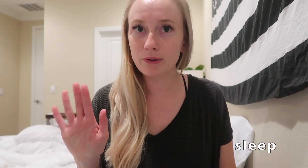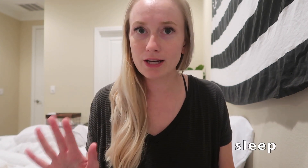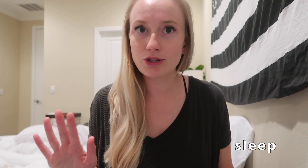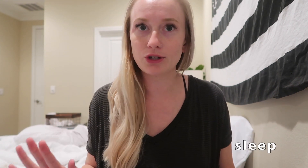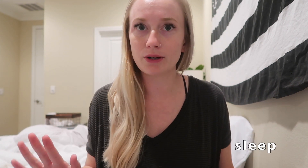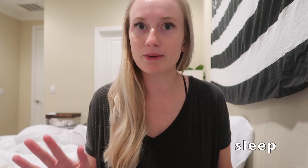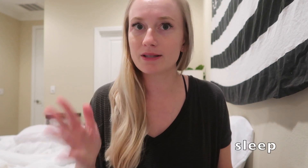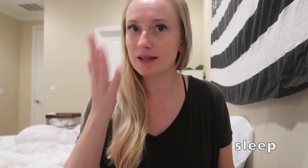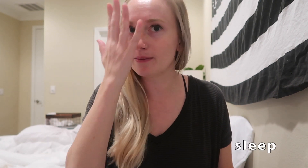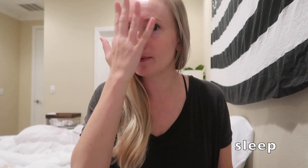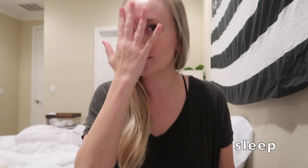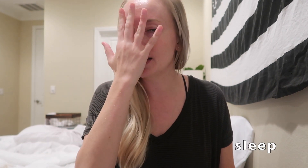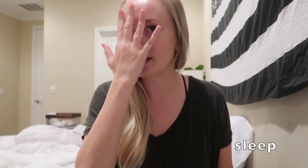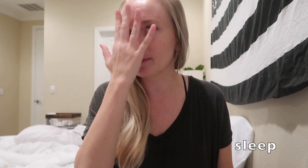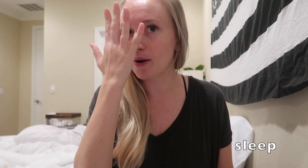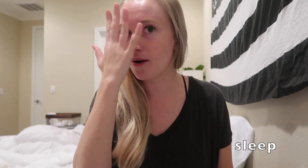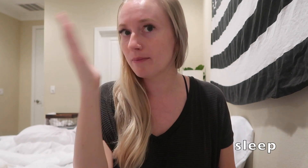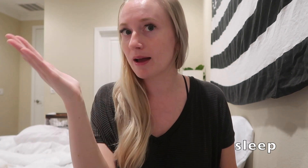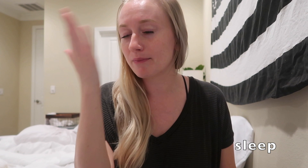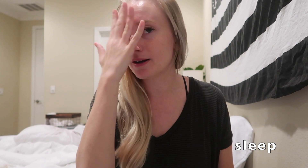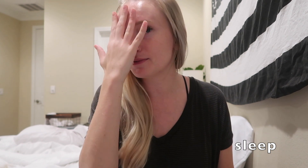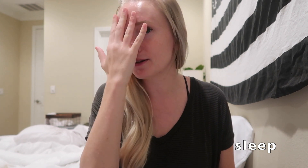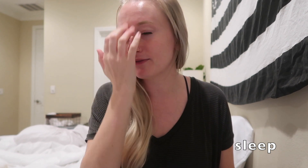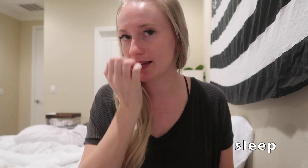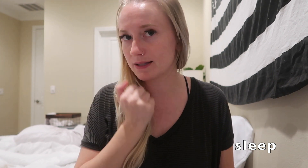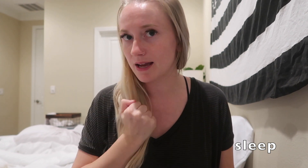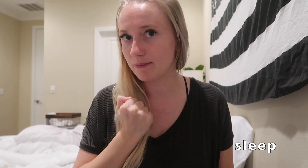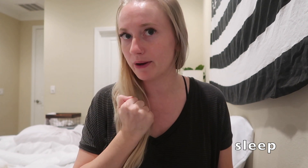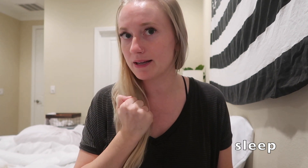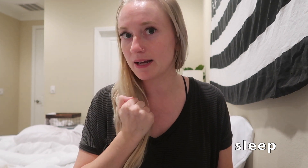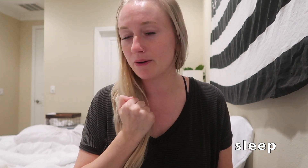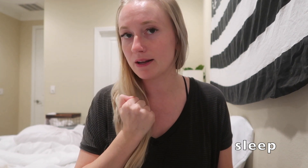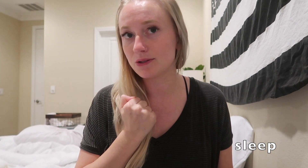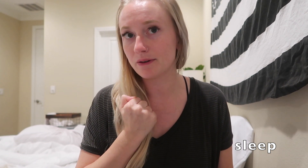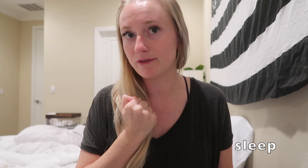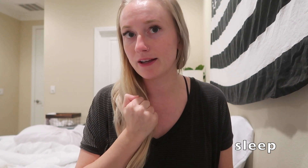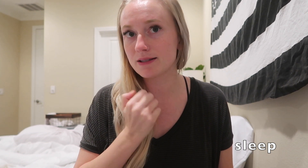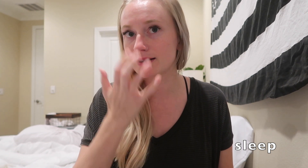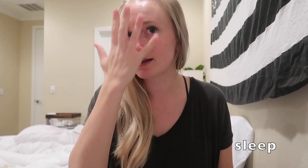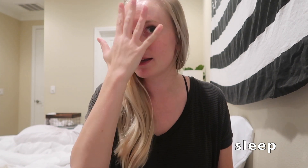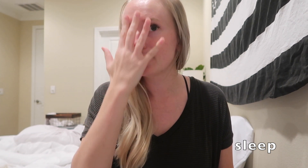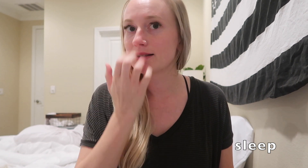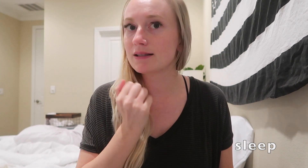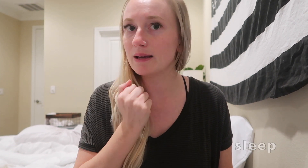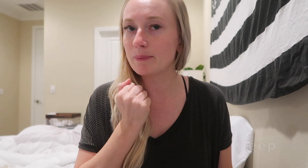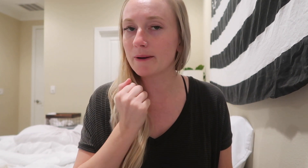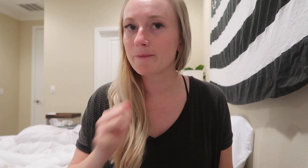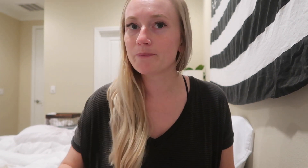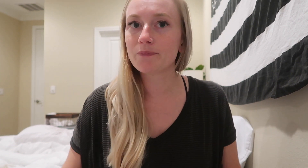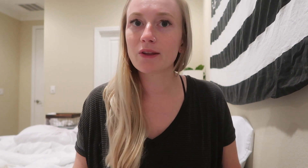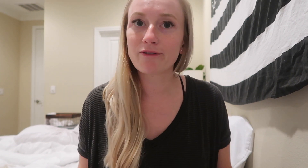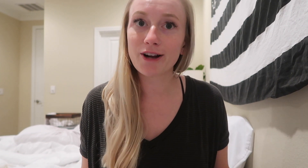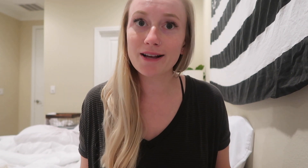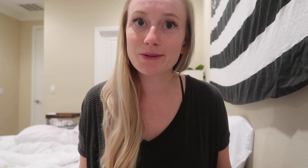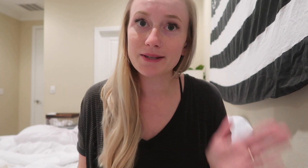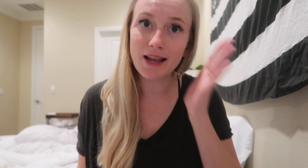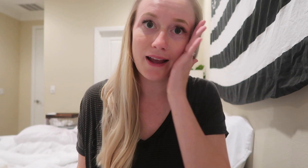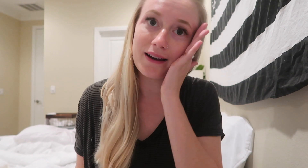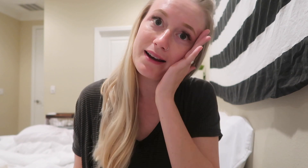pretty sure with sleep, you take your palm and put it up to your face and bring it down into a fist. Sleep. For us, we say